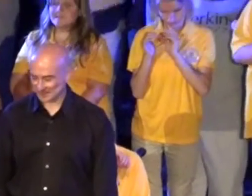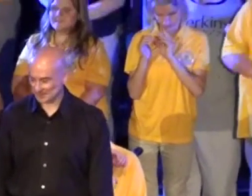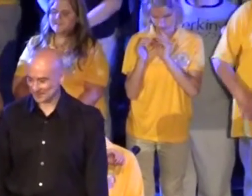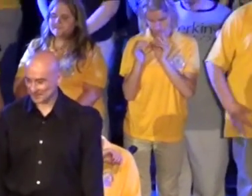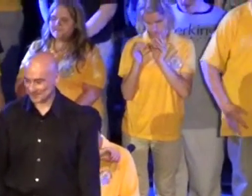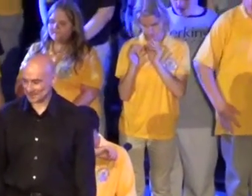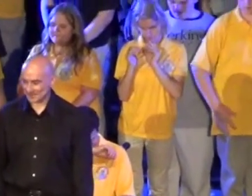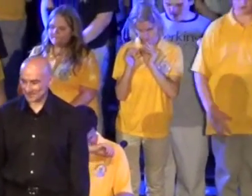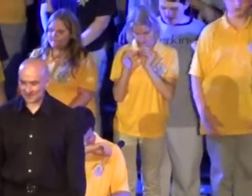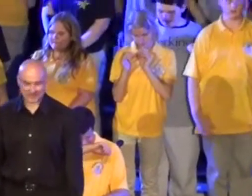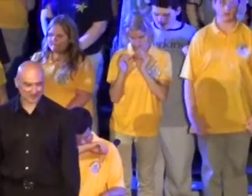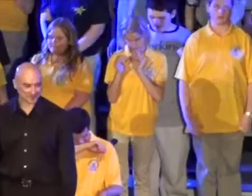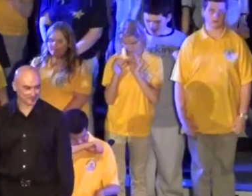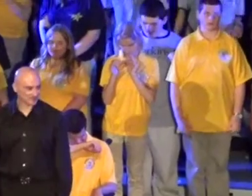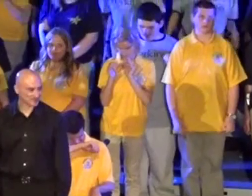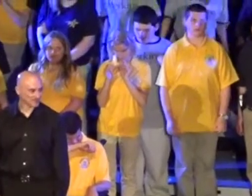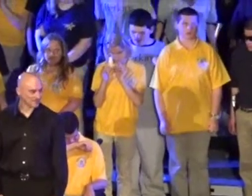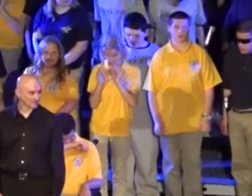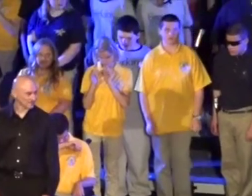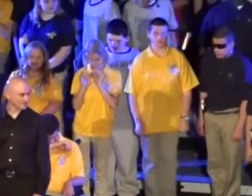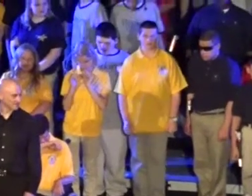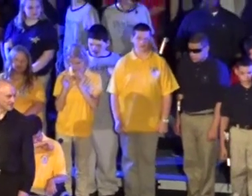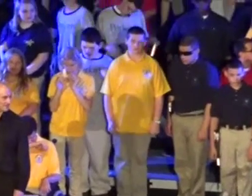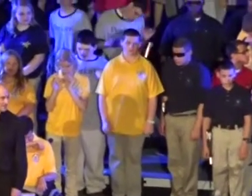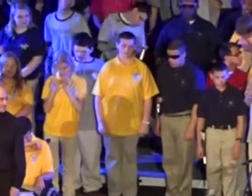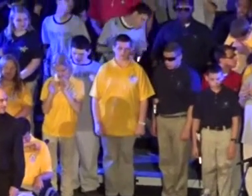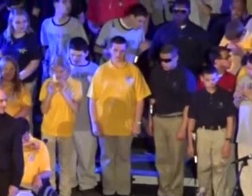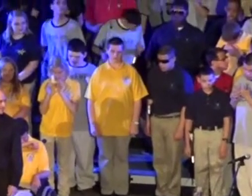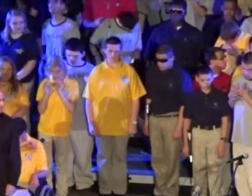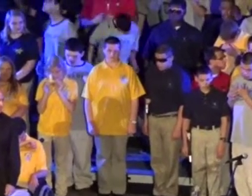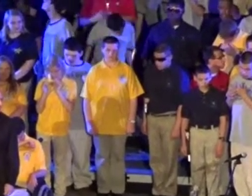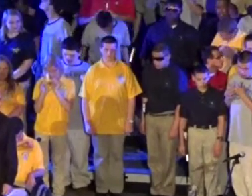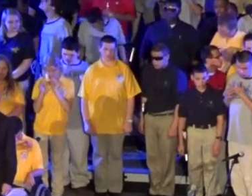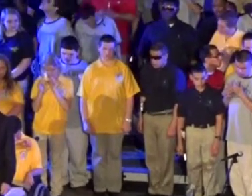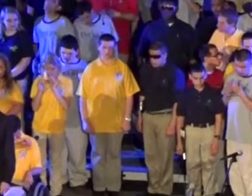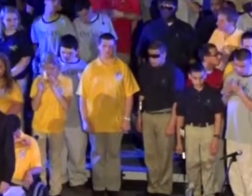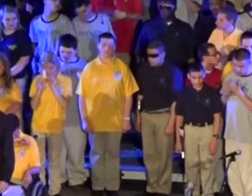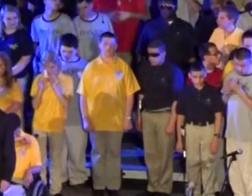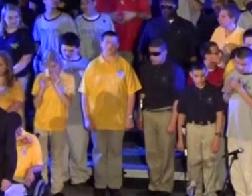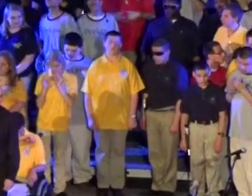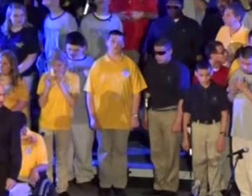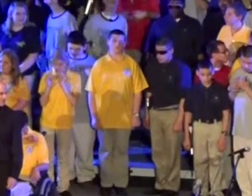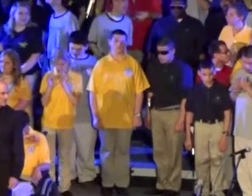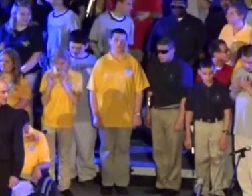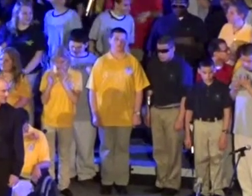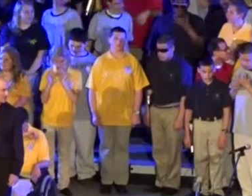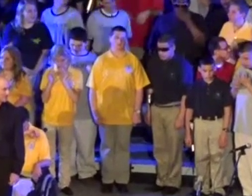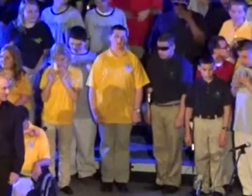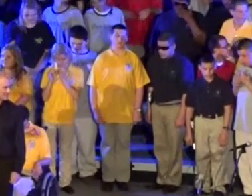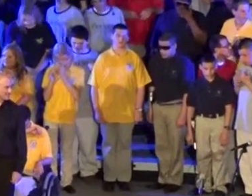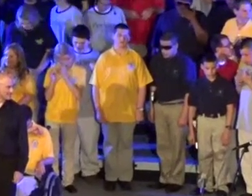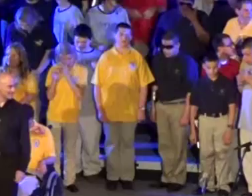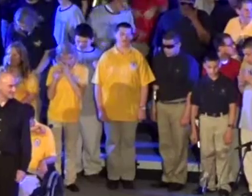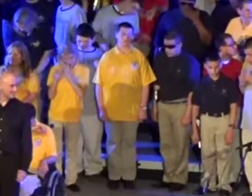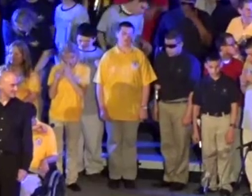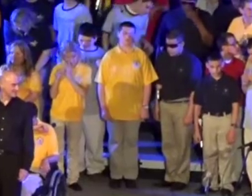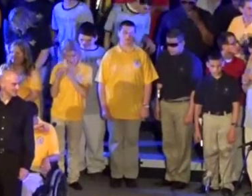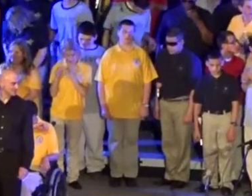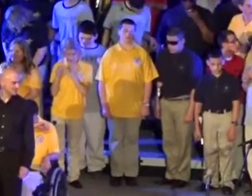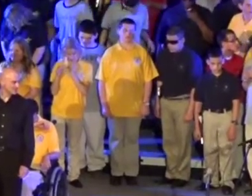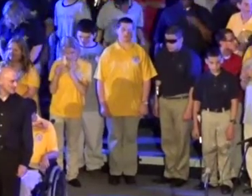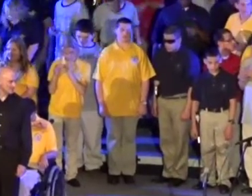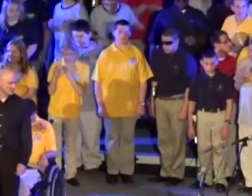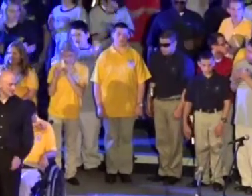From the Maryland School for the Blind, Ms. Melissa I knew I was going to do this. It's too close to kiss on her.